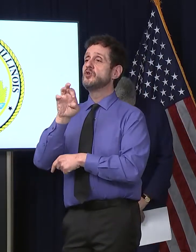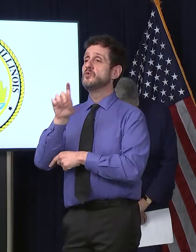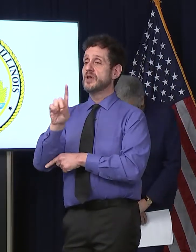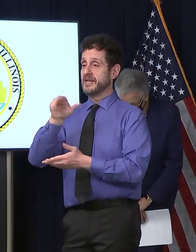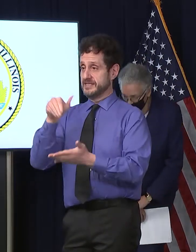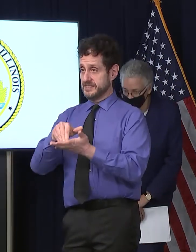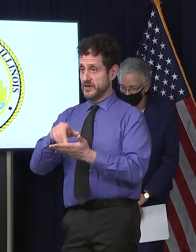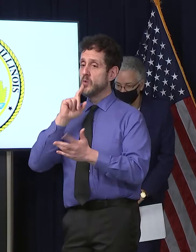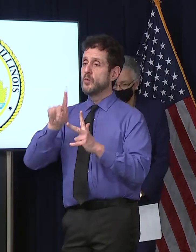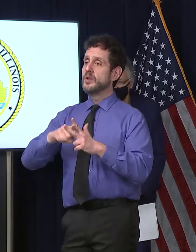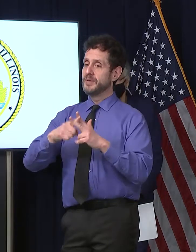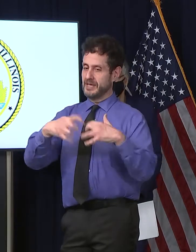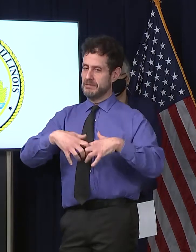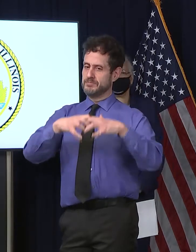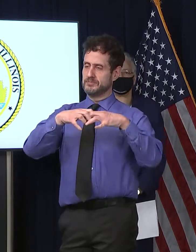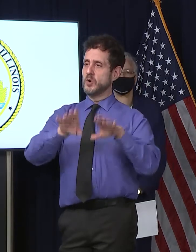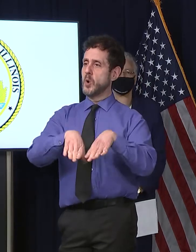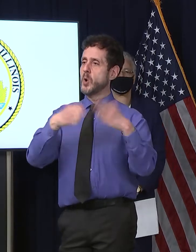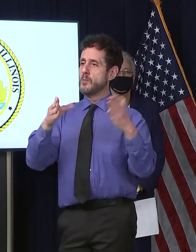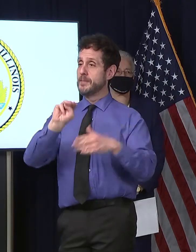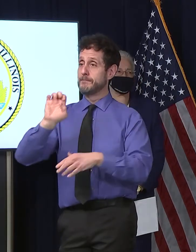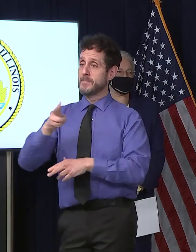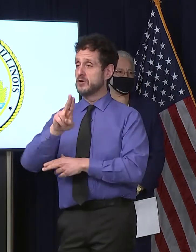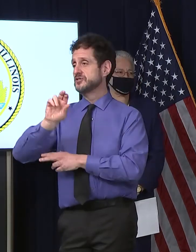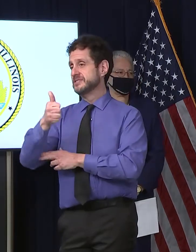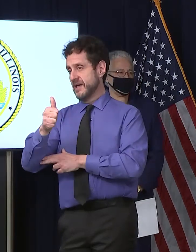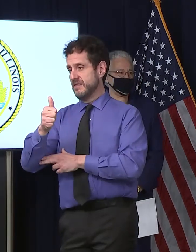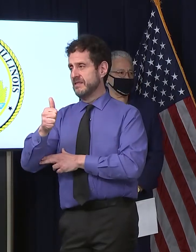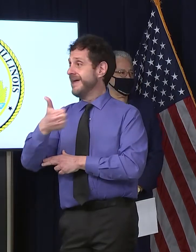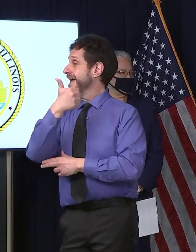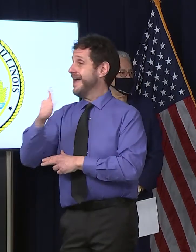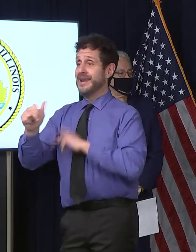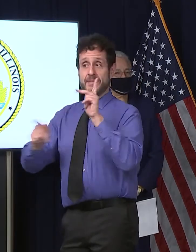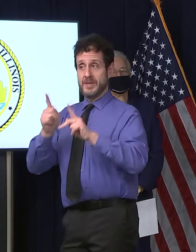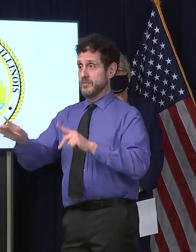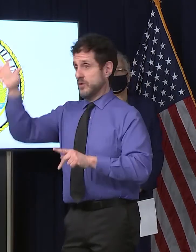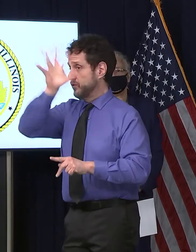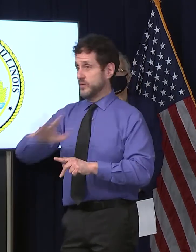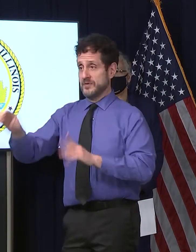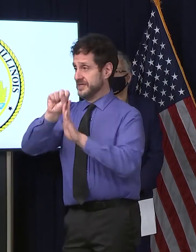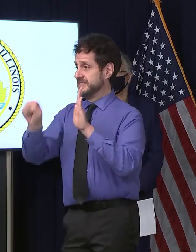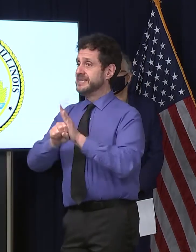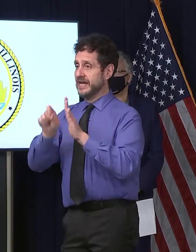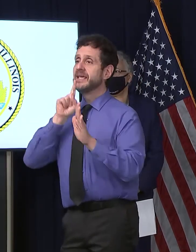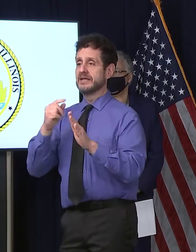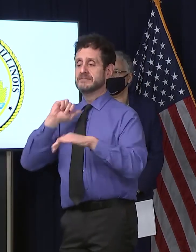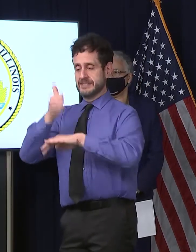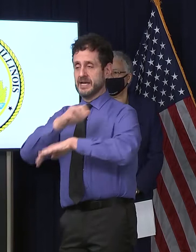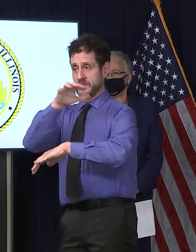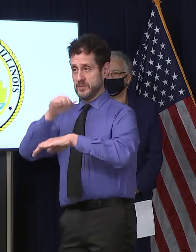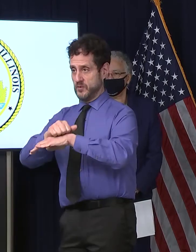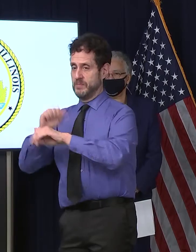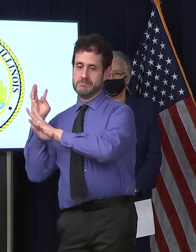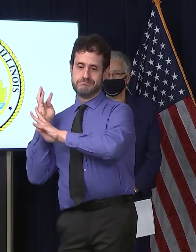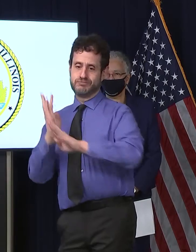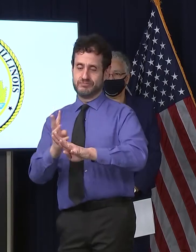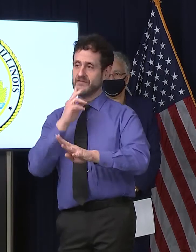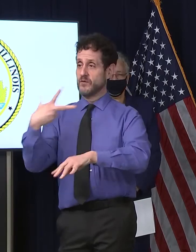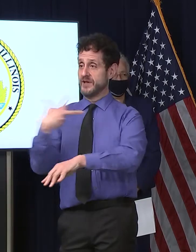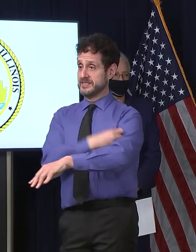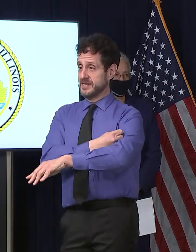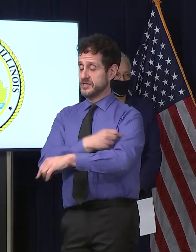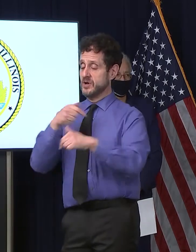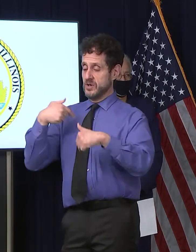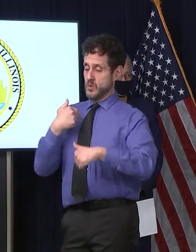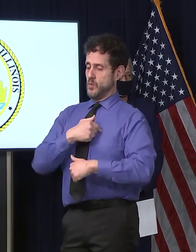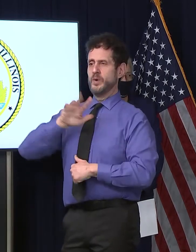on March 10th and will be open to appointments by anyone in our state. This makes Illinois the 5th state to